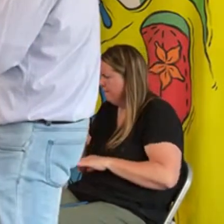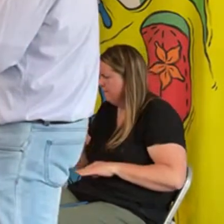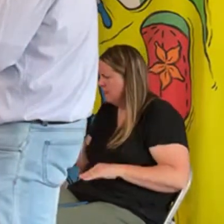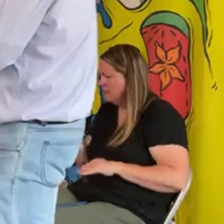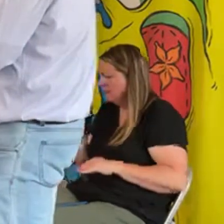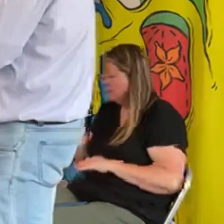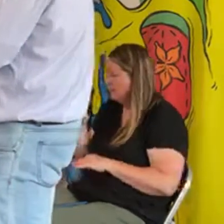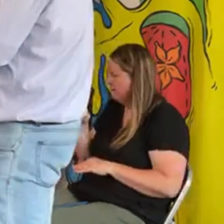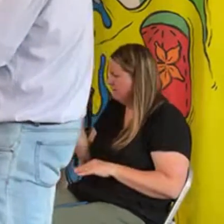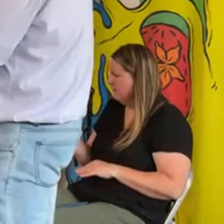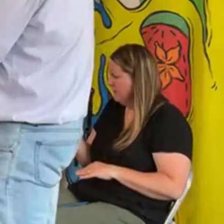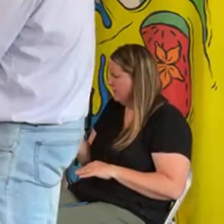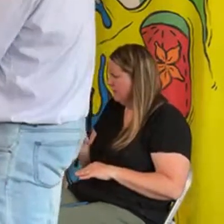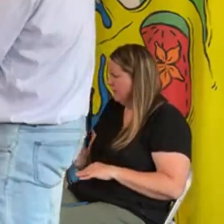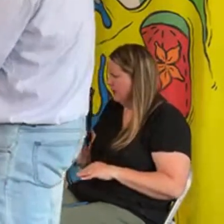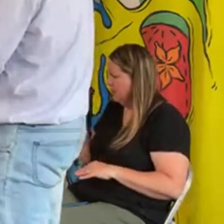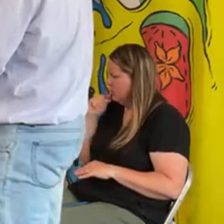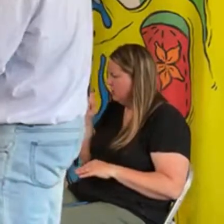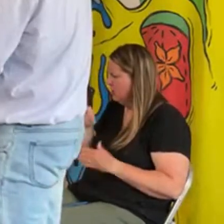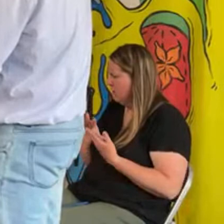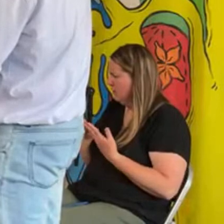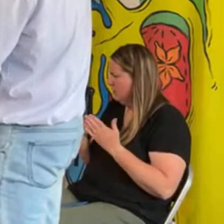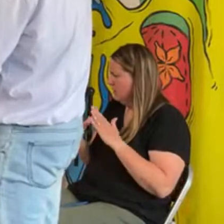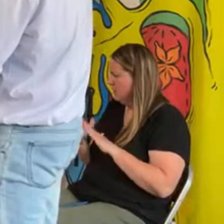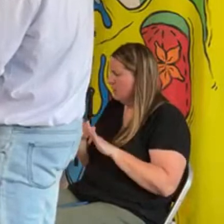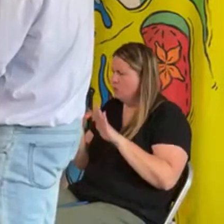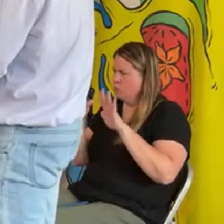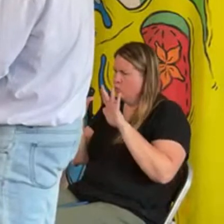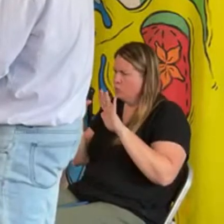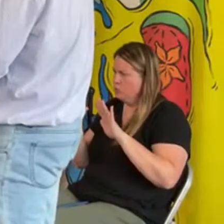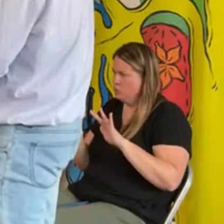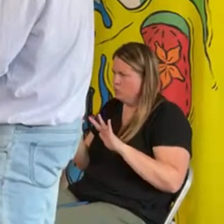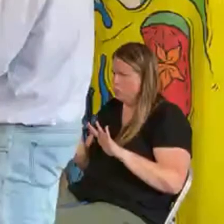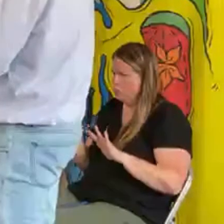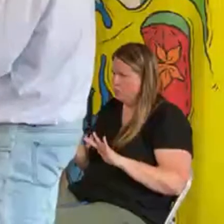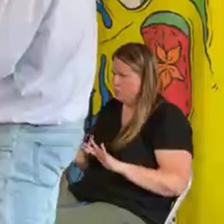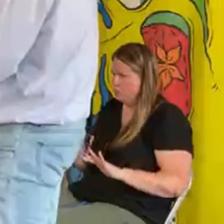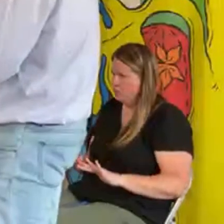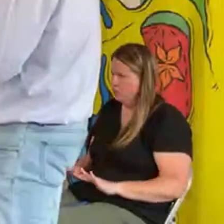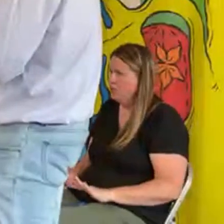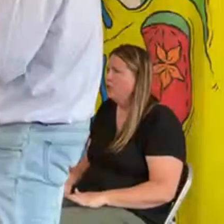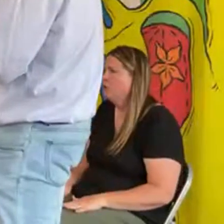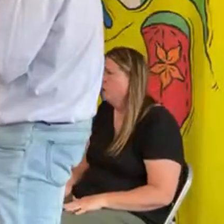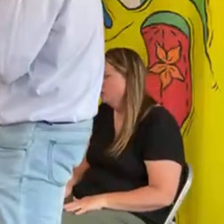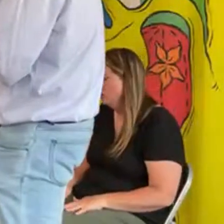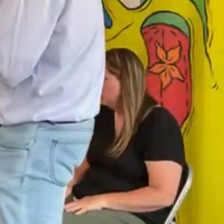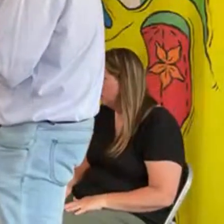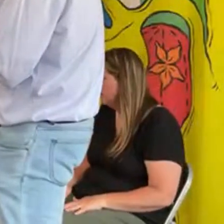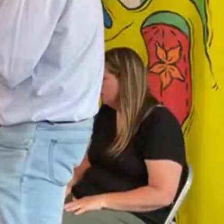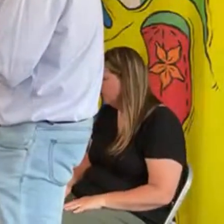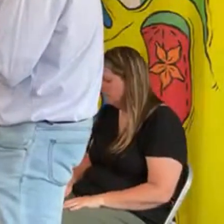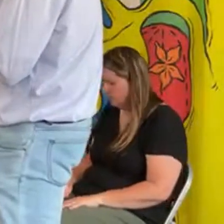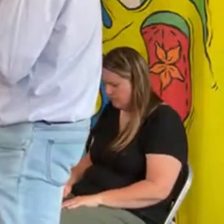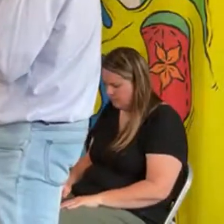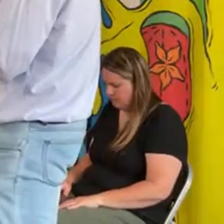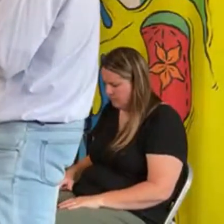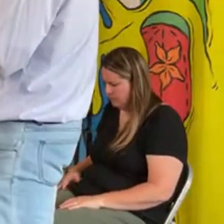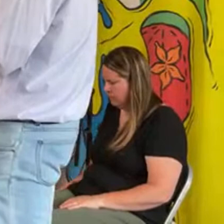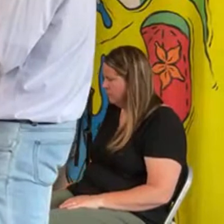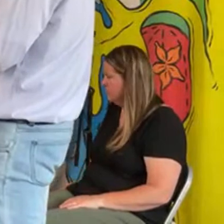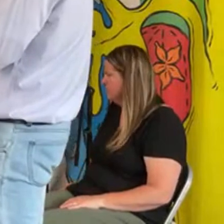feet. In the ears of the town, snow falls.